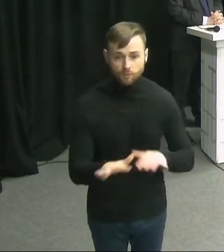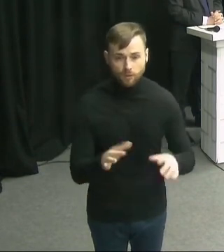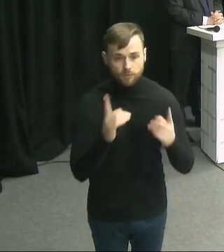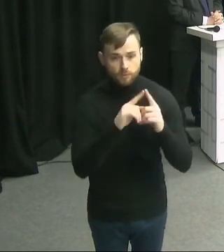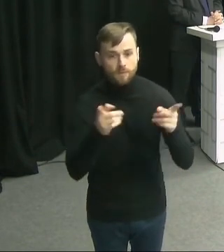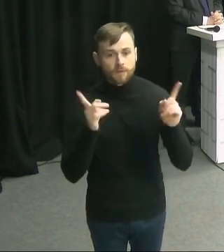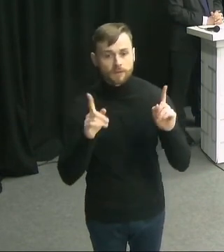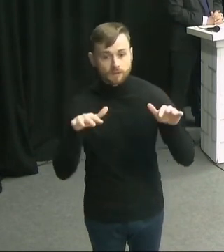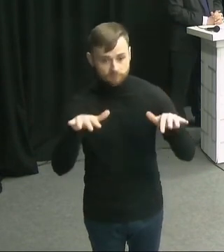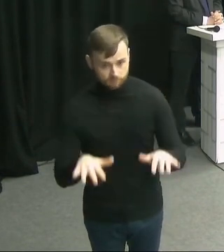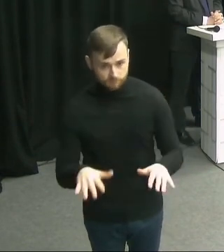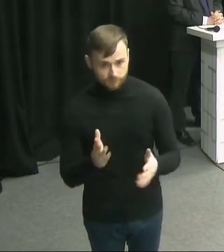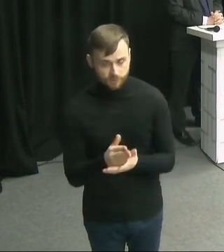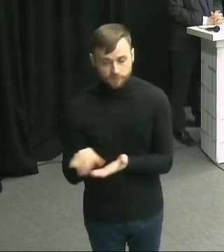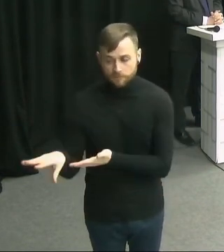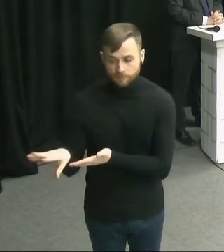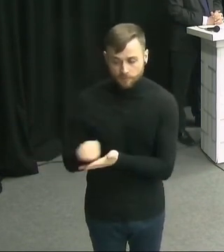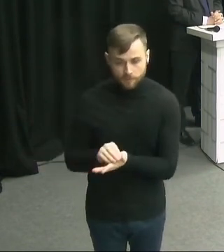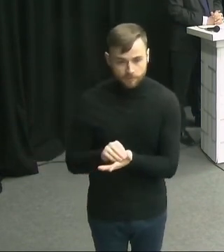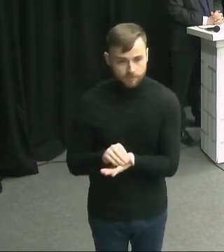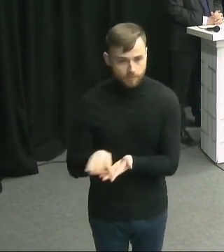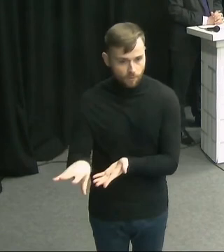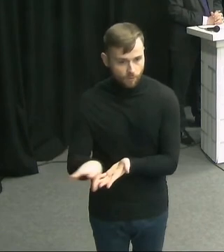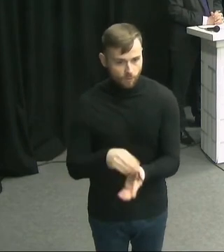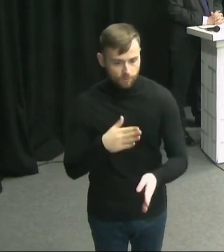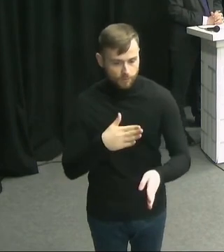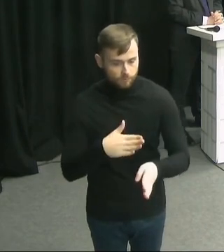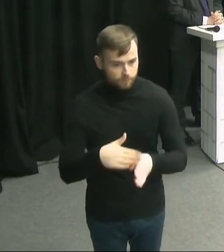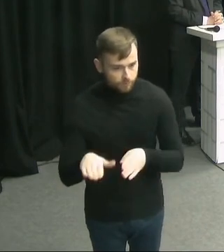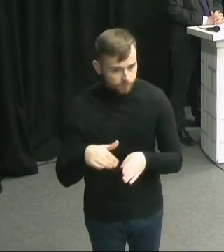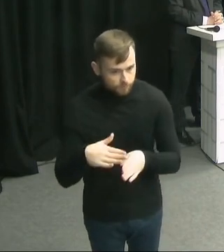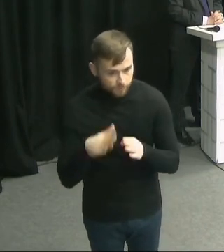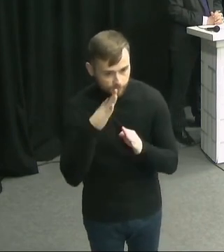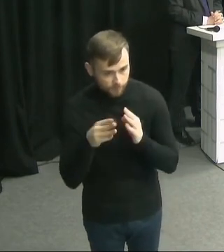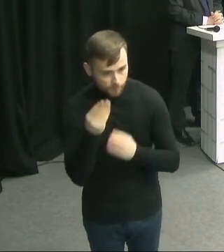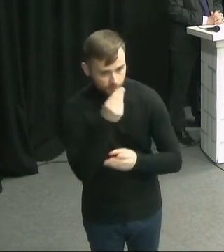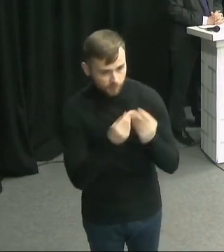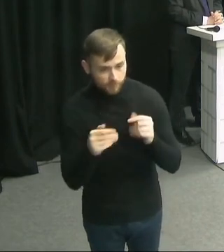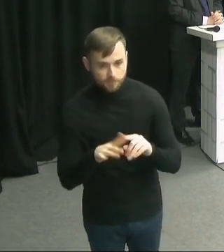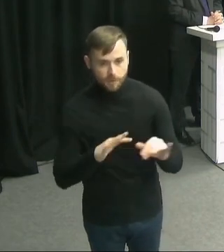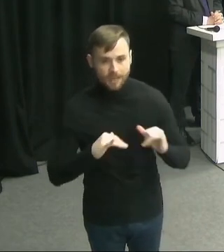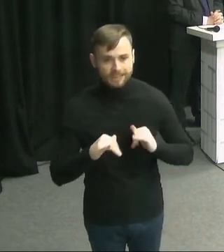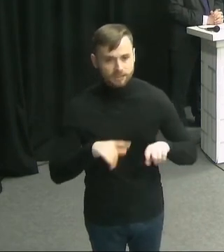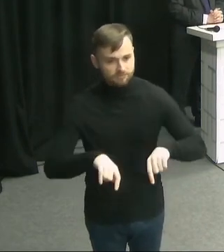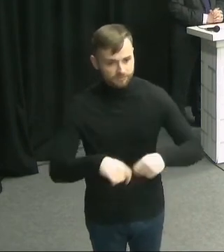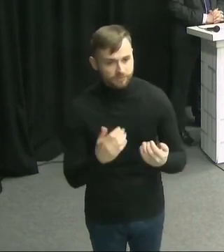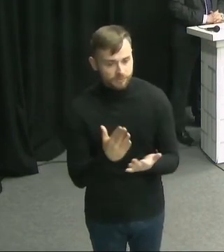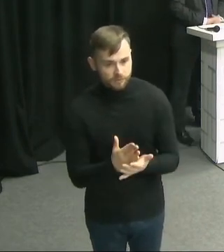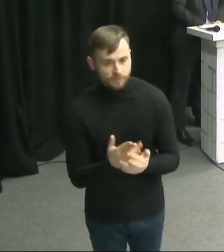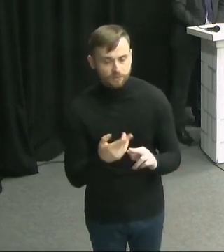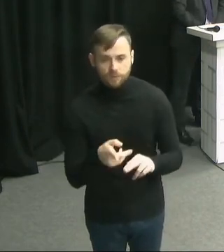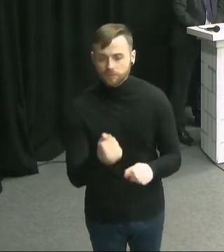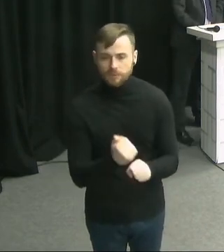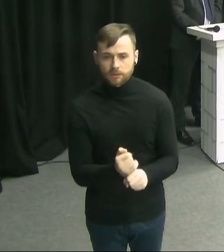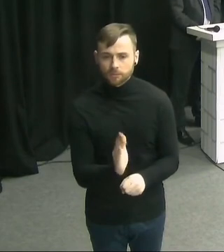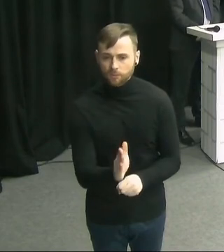students. What do you think about plagiarism in the university and in general about the academic ethics? What